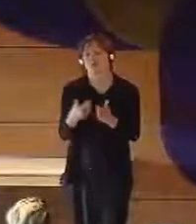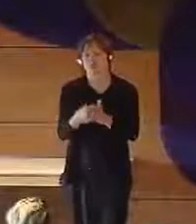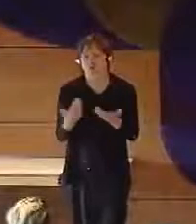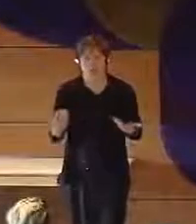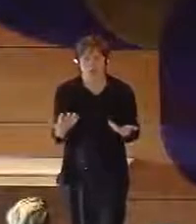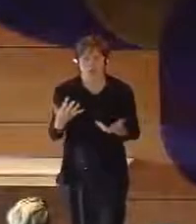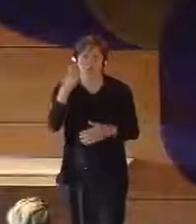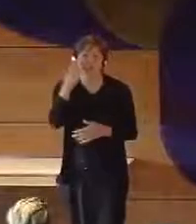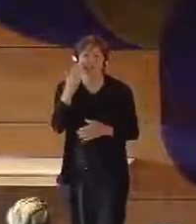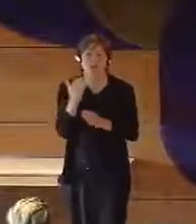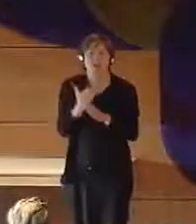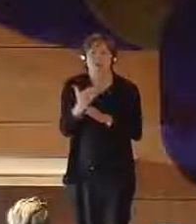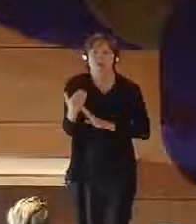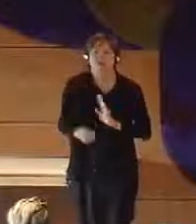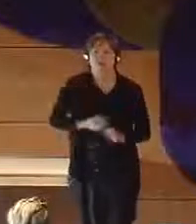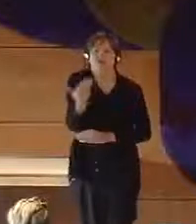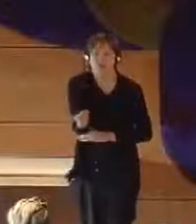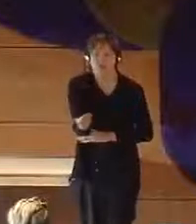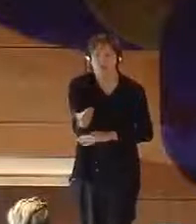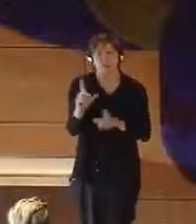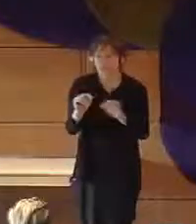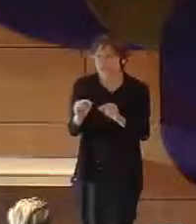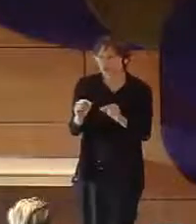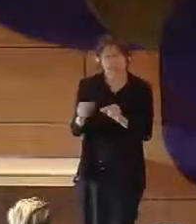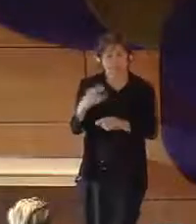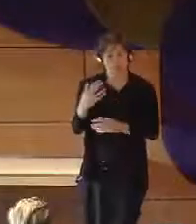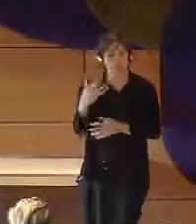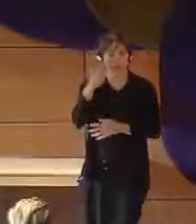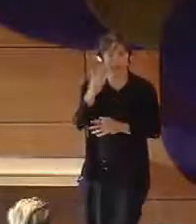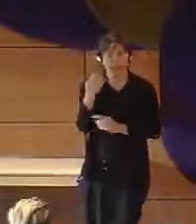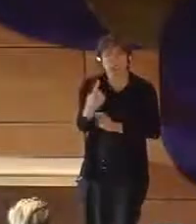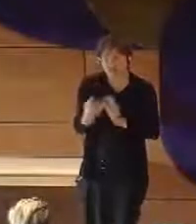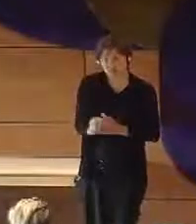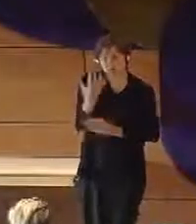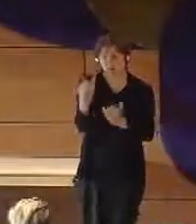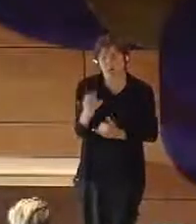So that you go into puberty, but you do that late. That can be a normal phenomenon.